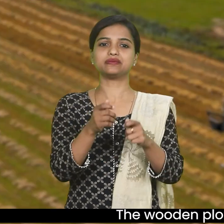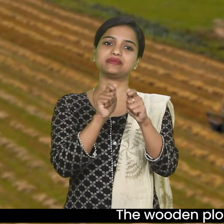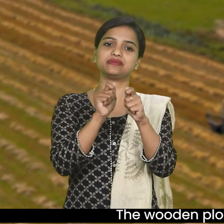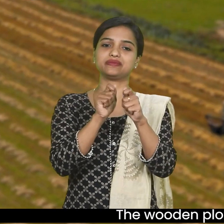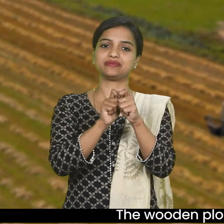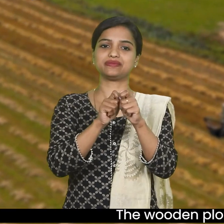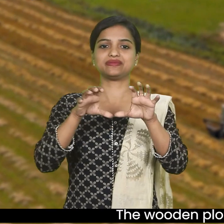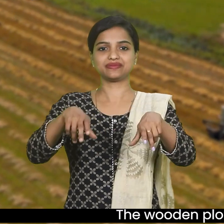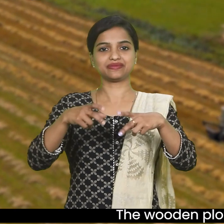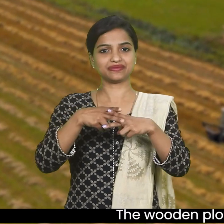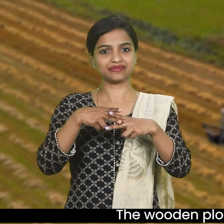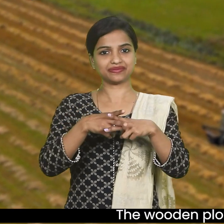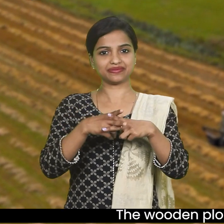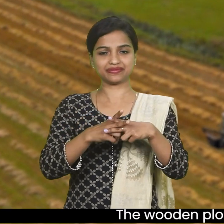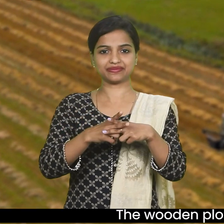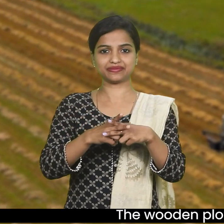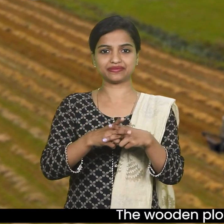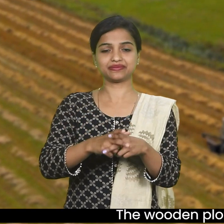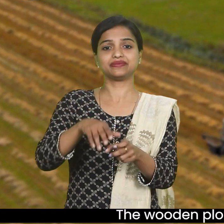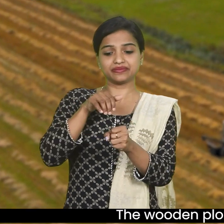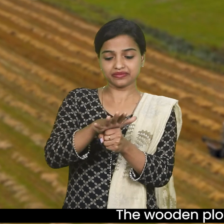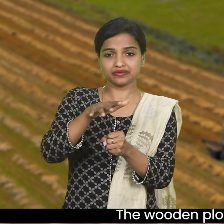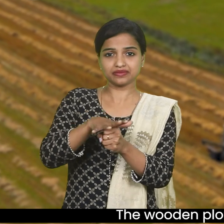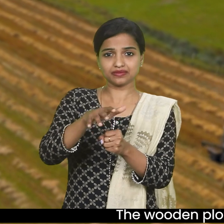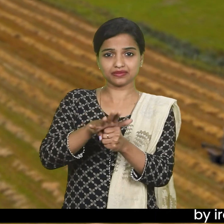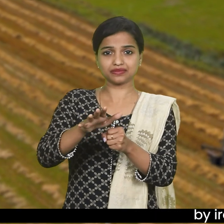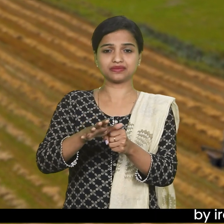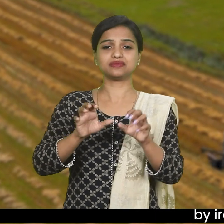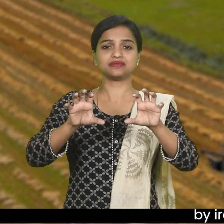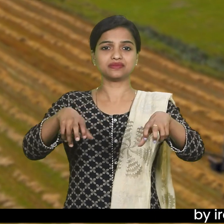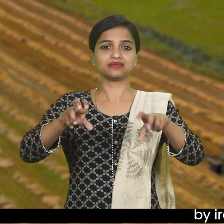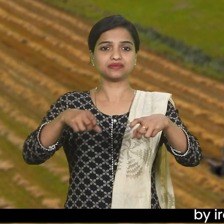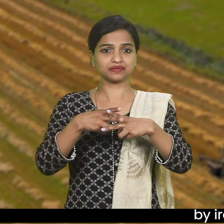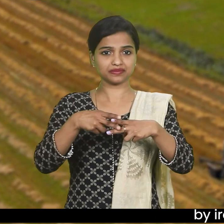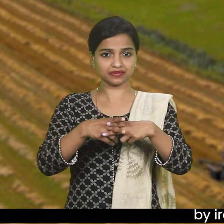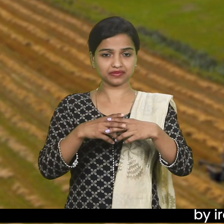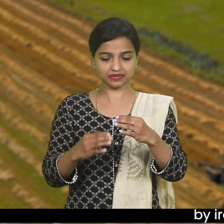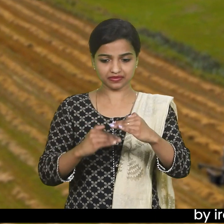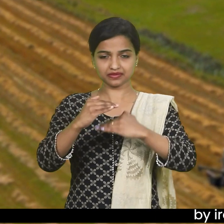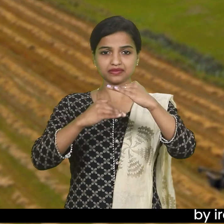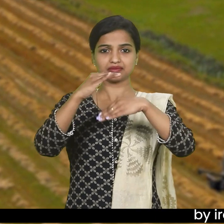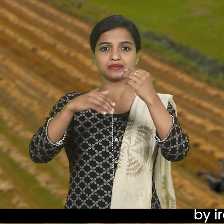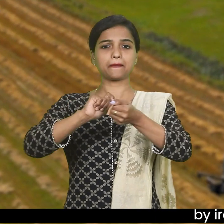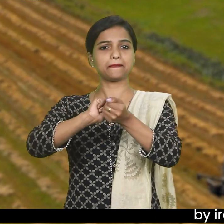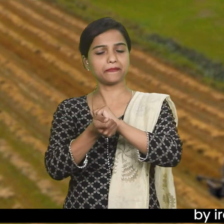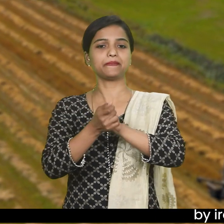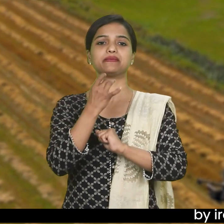The wooden plough is increasingly being replaced by iron ploughs nowadays.